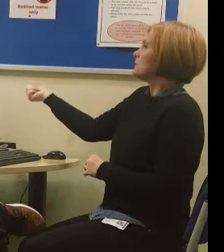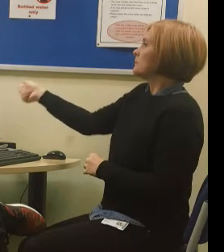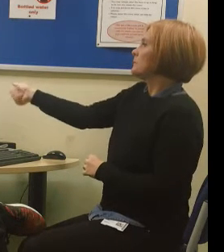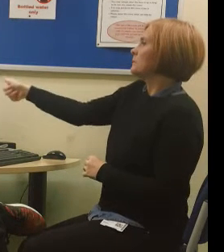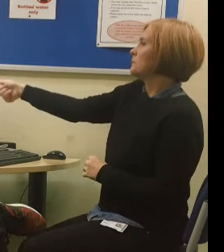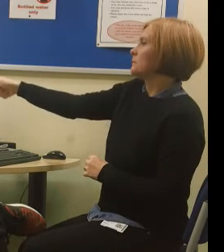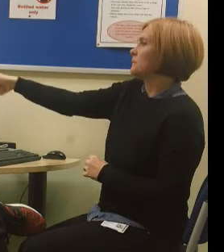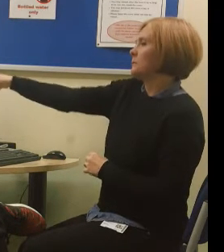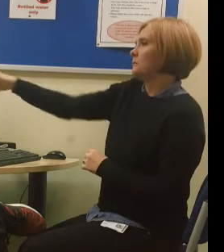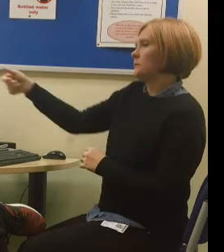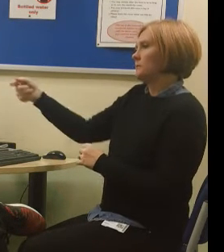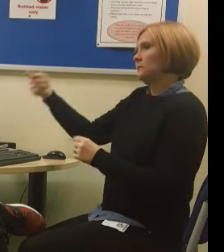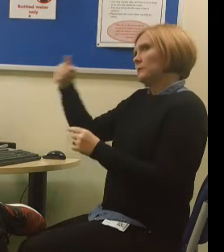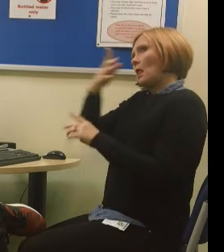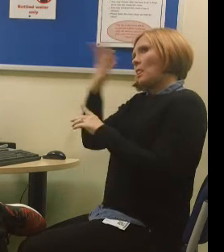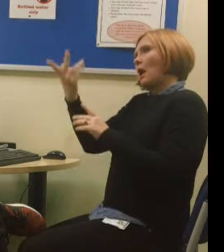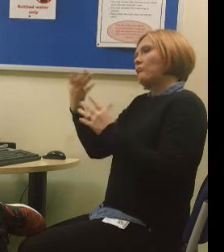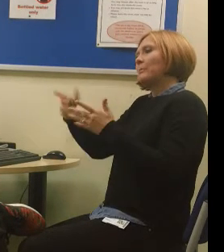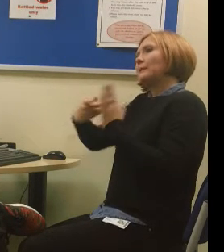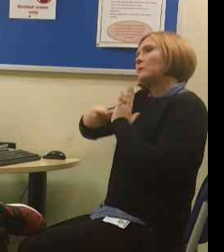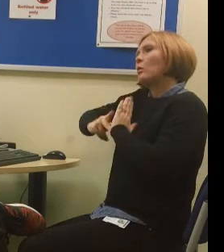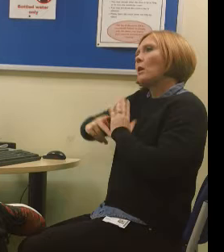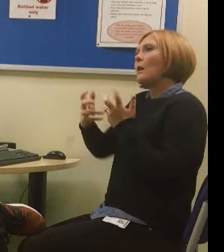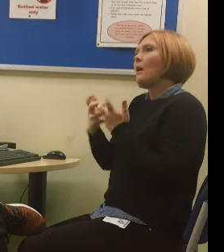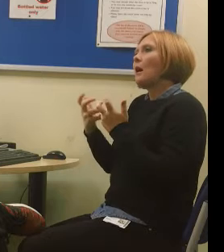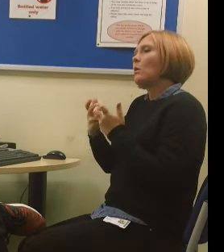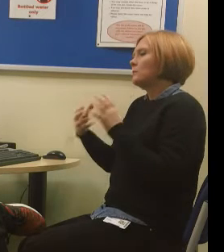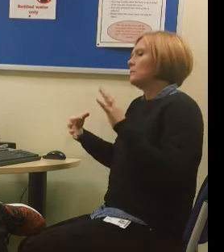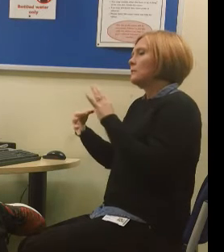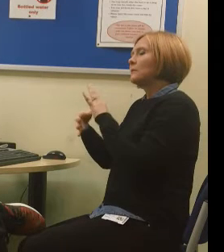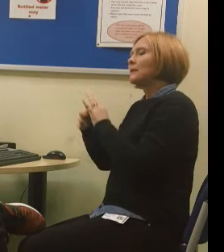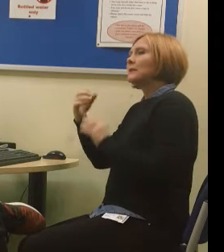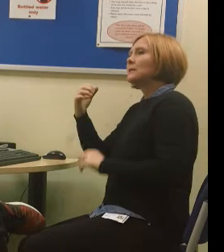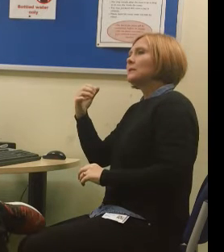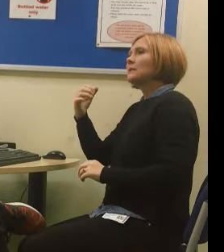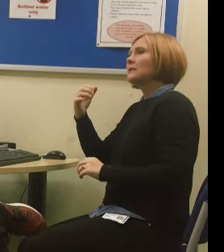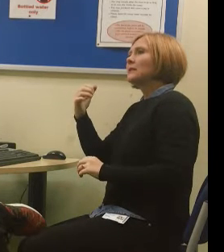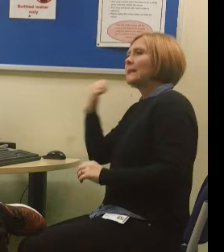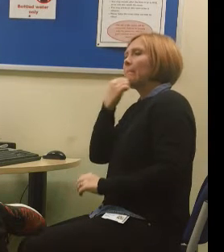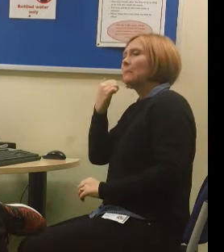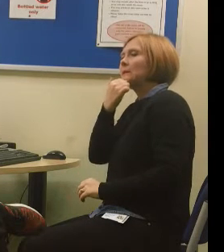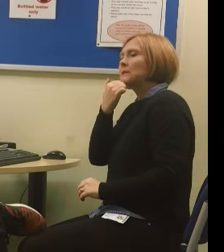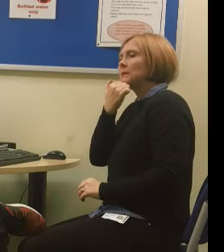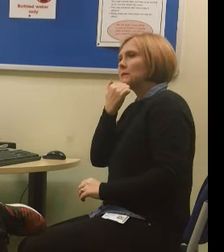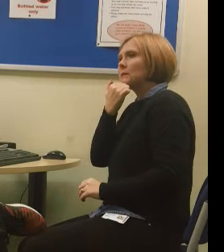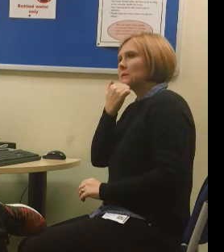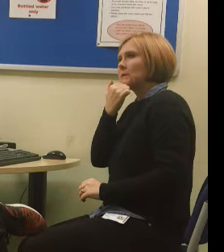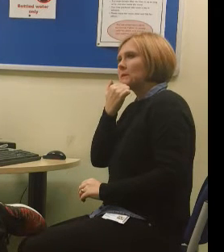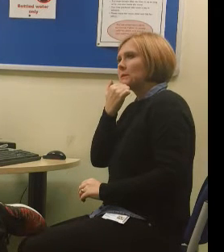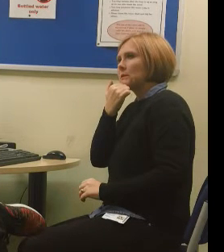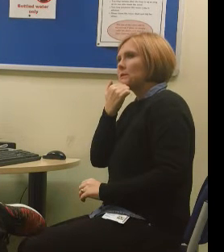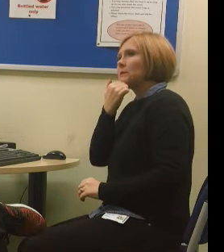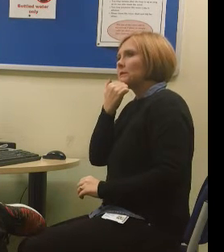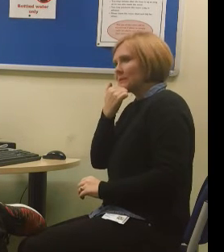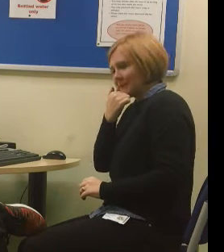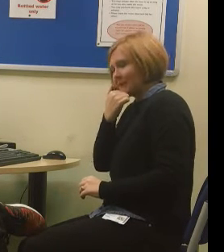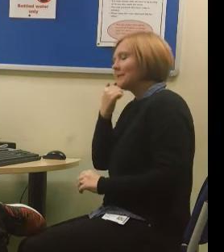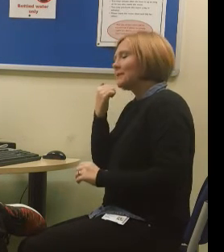organise the stock we use the Dewey Decimal System, which you might be familiar with from public libraries. Basically every subject you can think of is given a